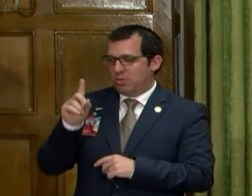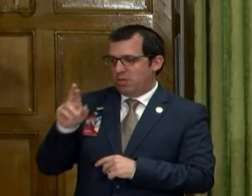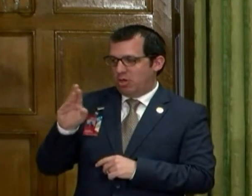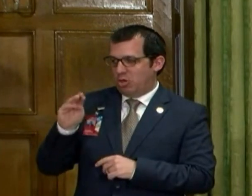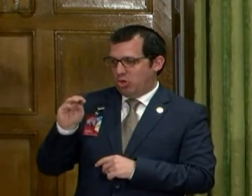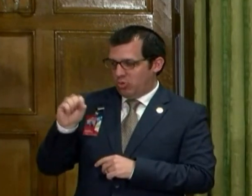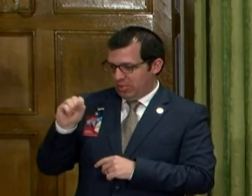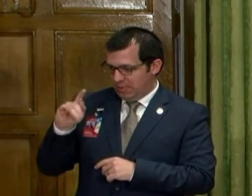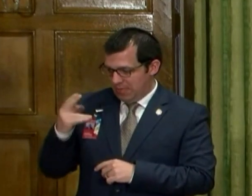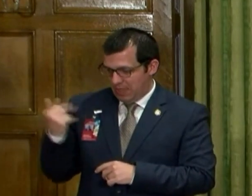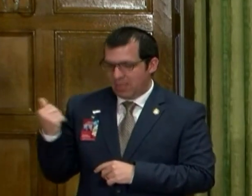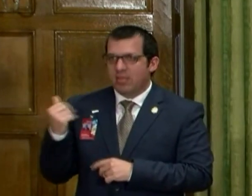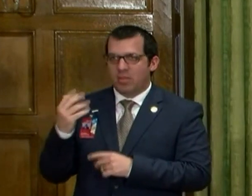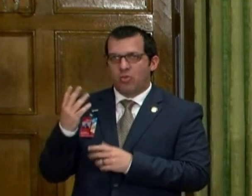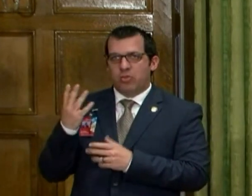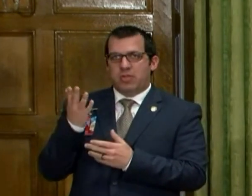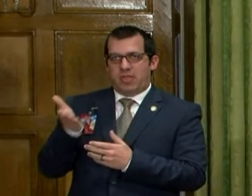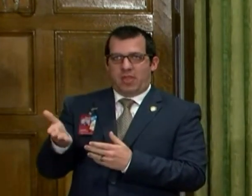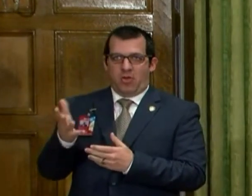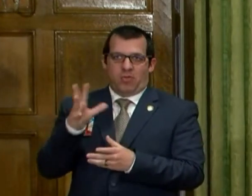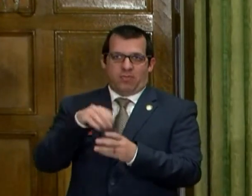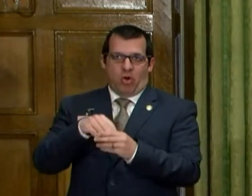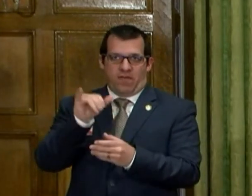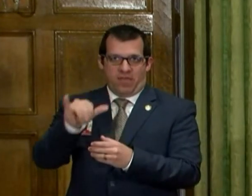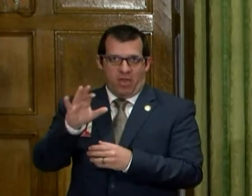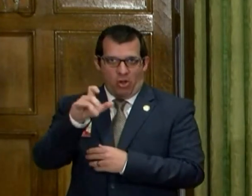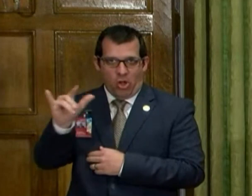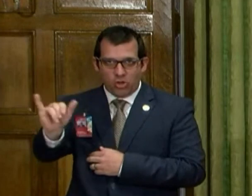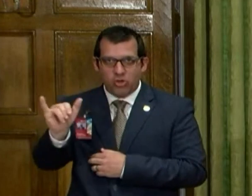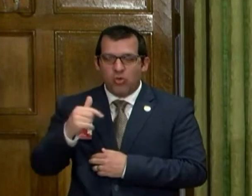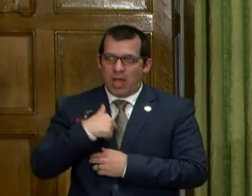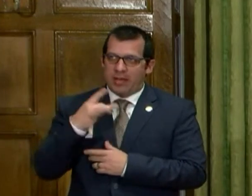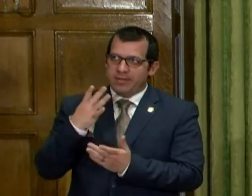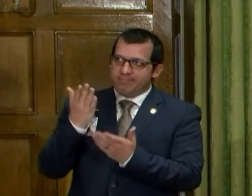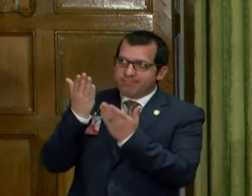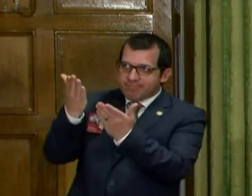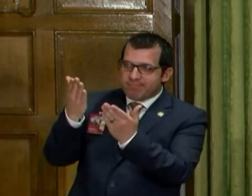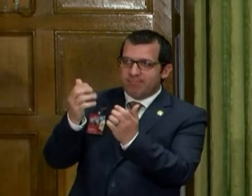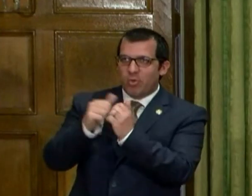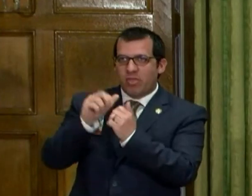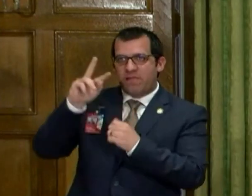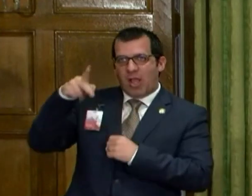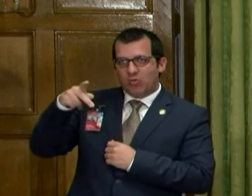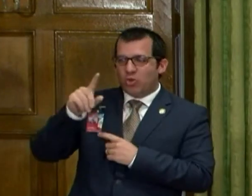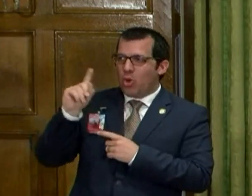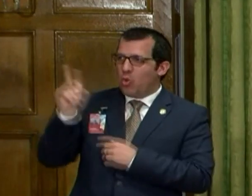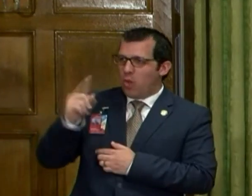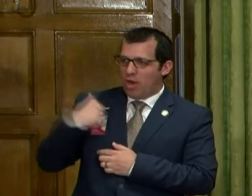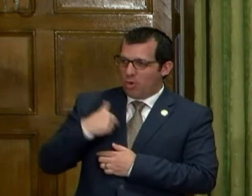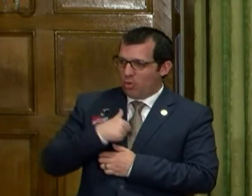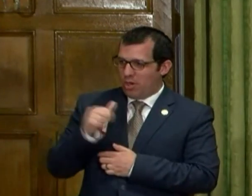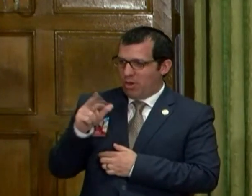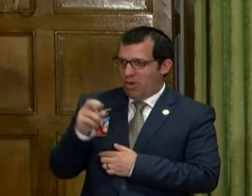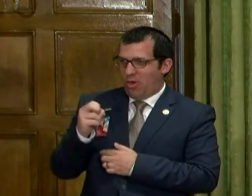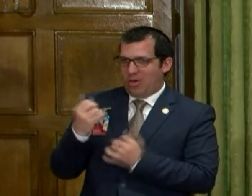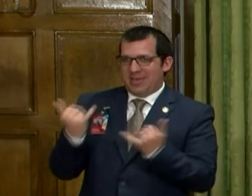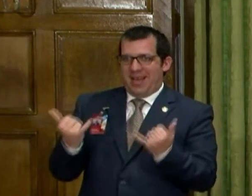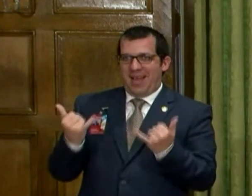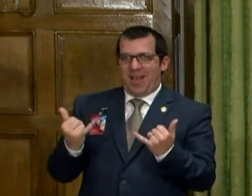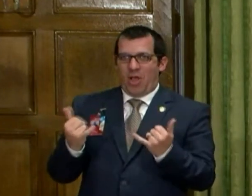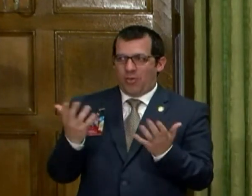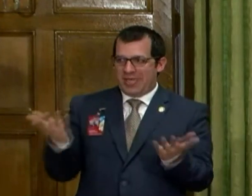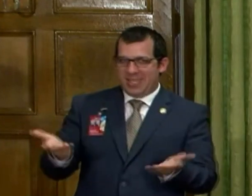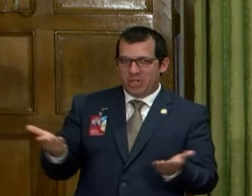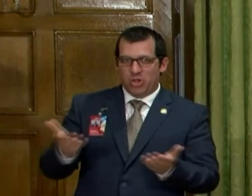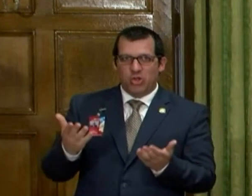able to sit in on some of that call, but I raised the issue with them about where we are in Arkansas,